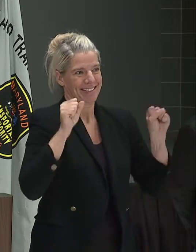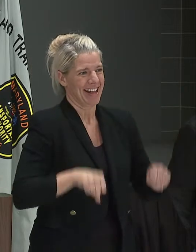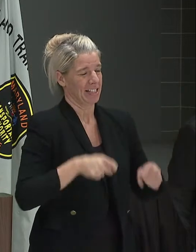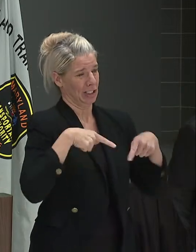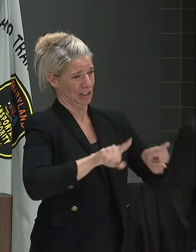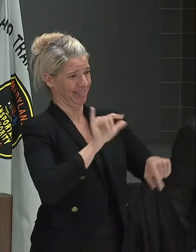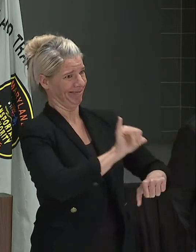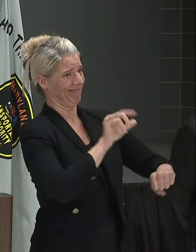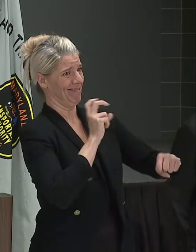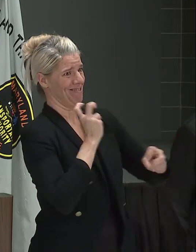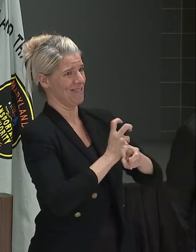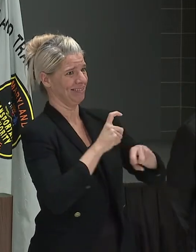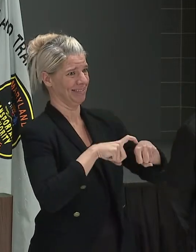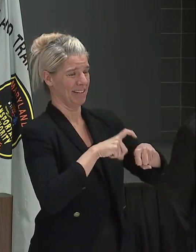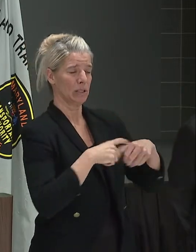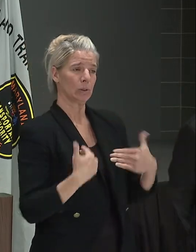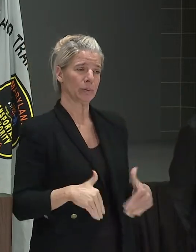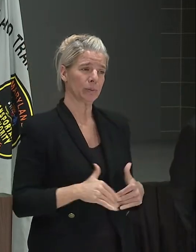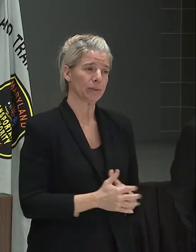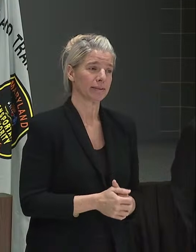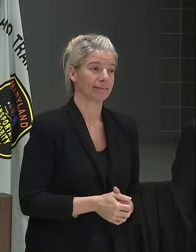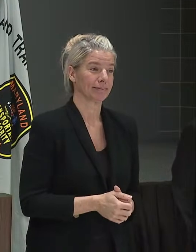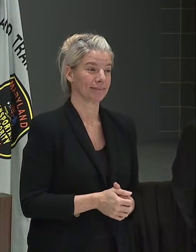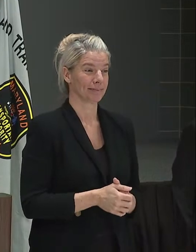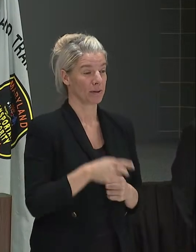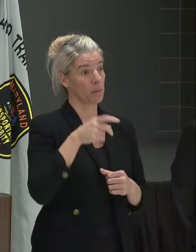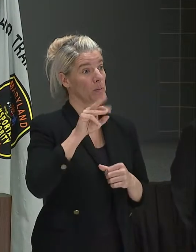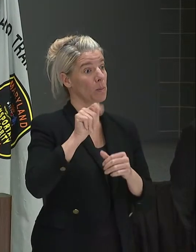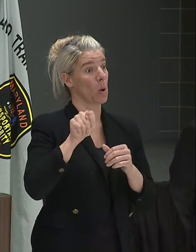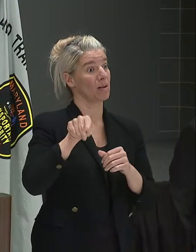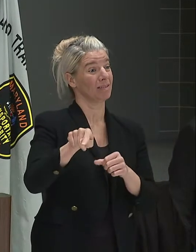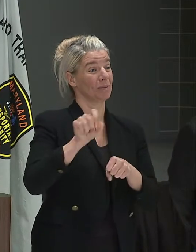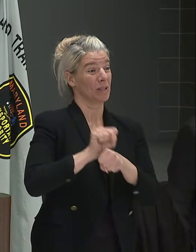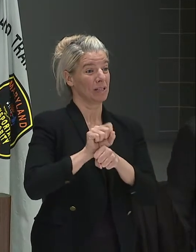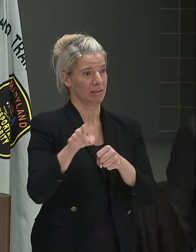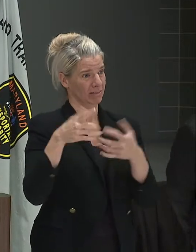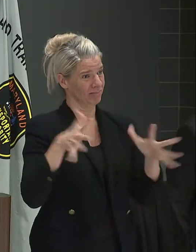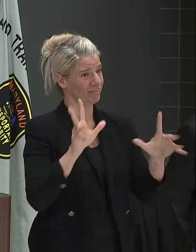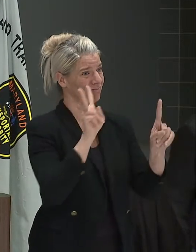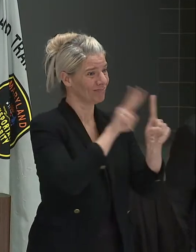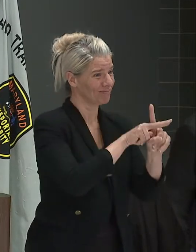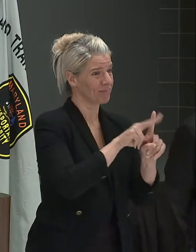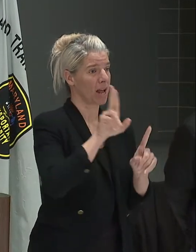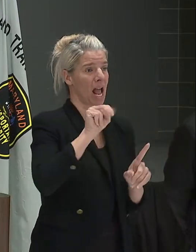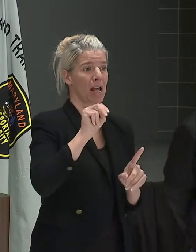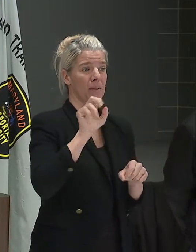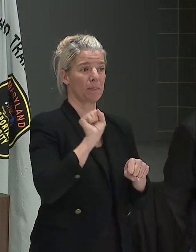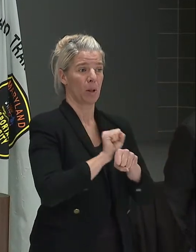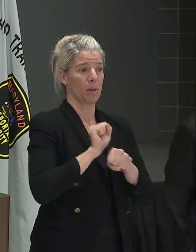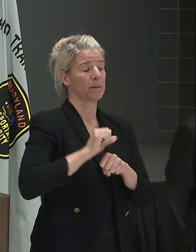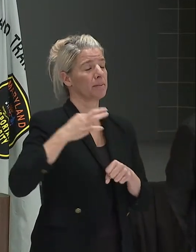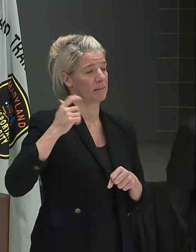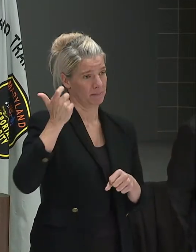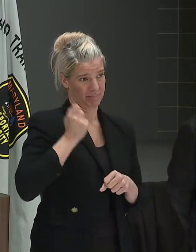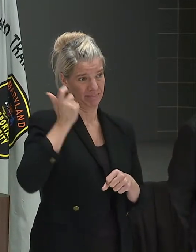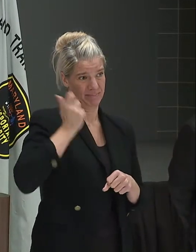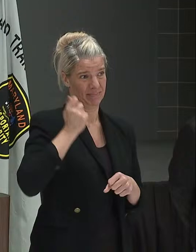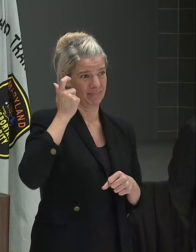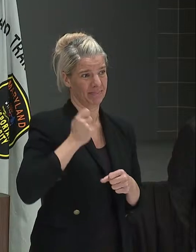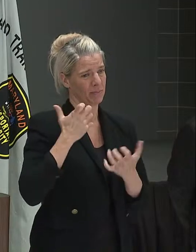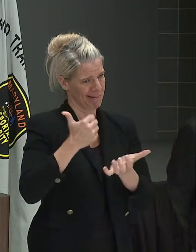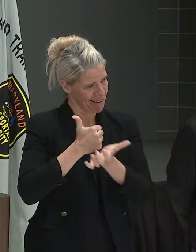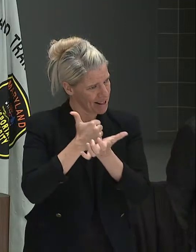time, including port workers who have already applied for unemployment insurance benefits,